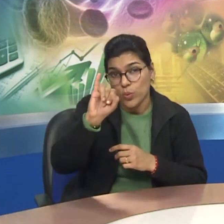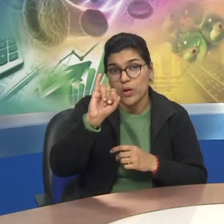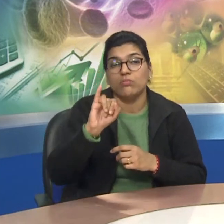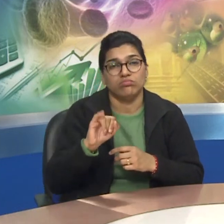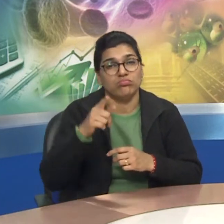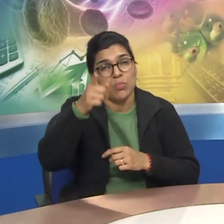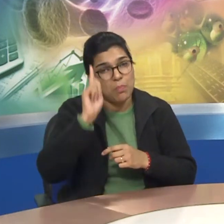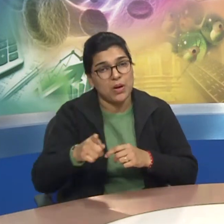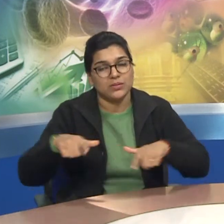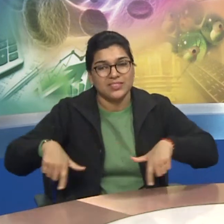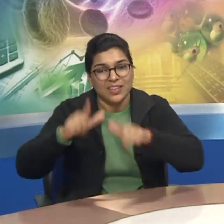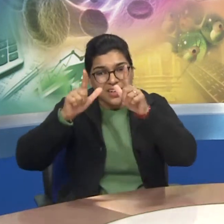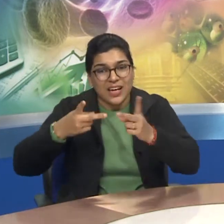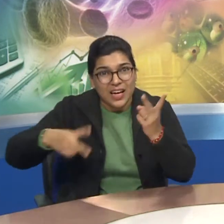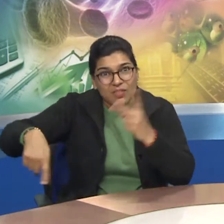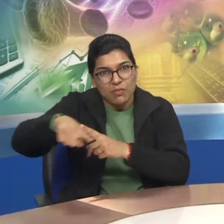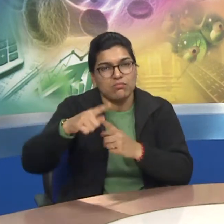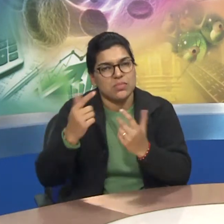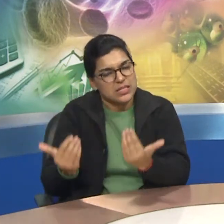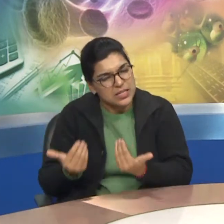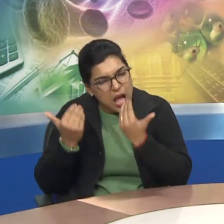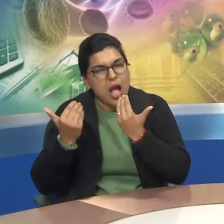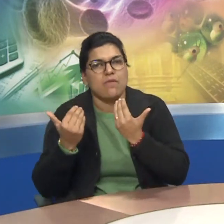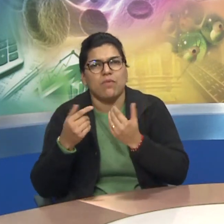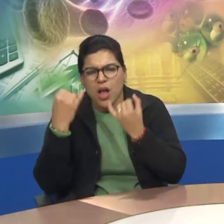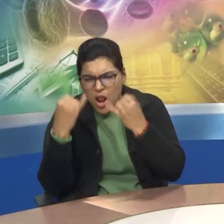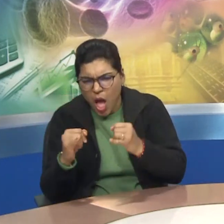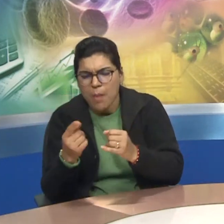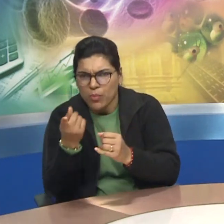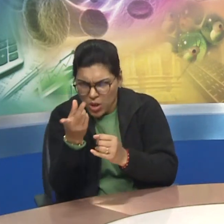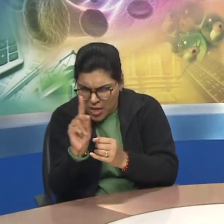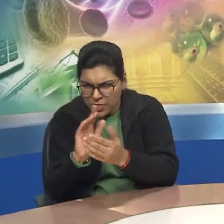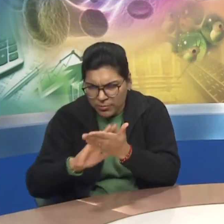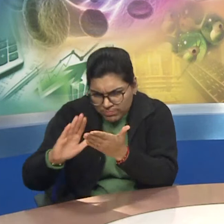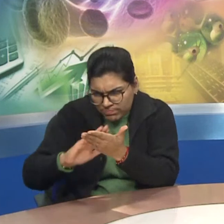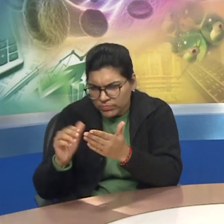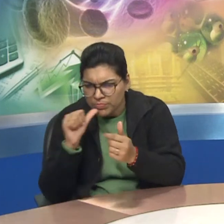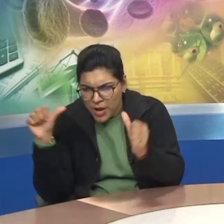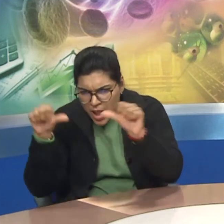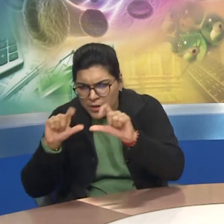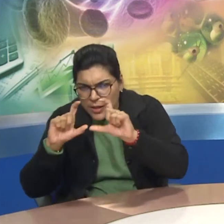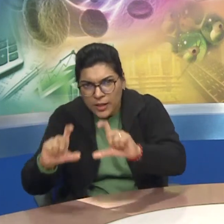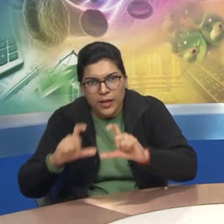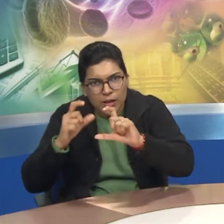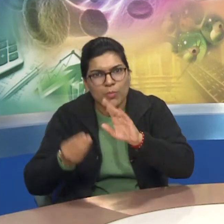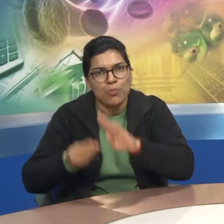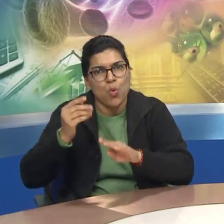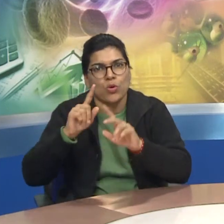Point 16. Save your planet, save yourself.